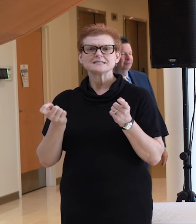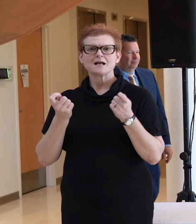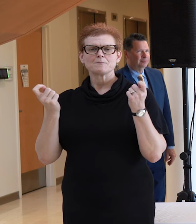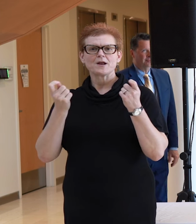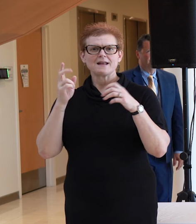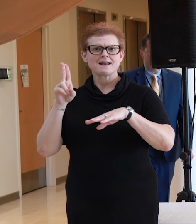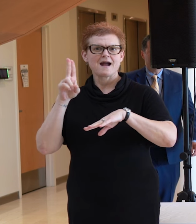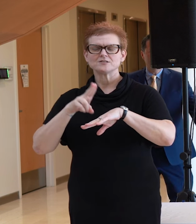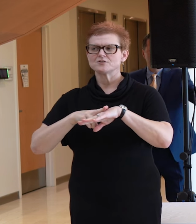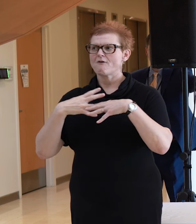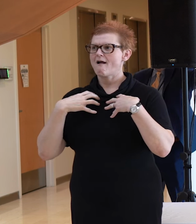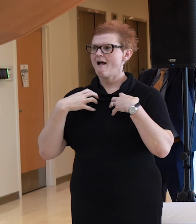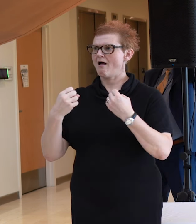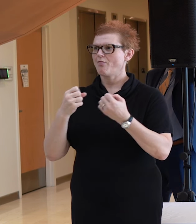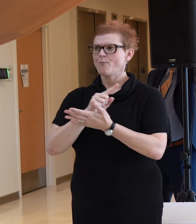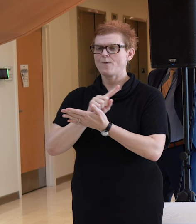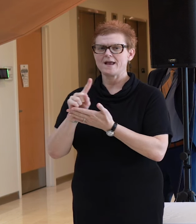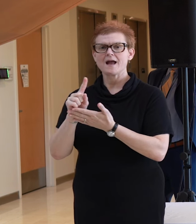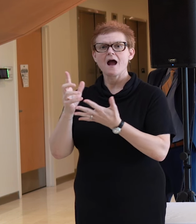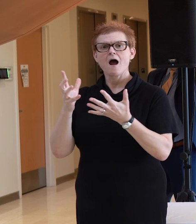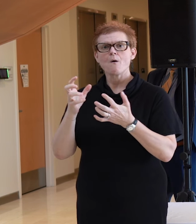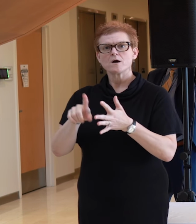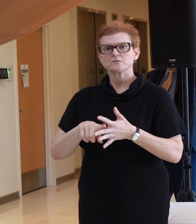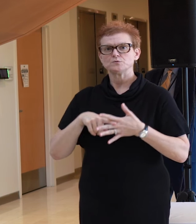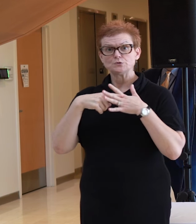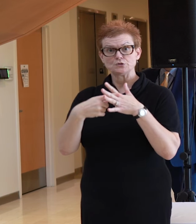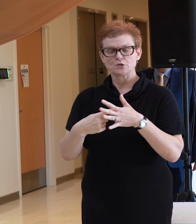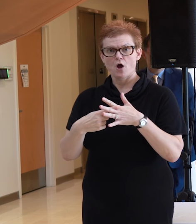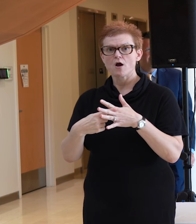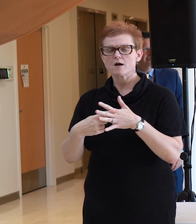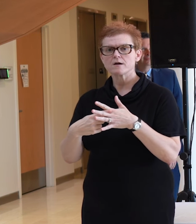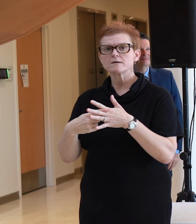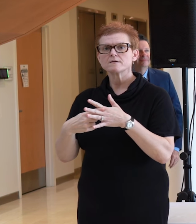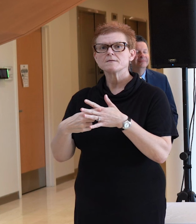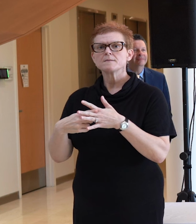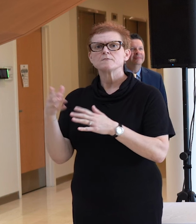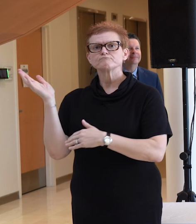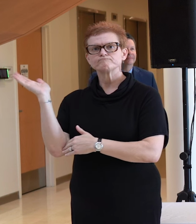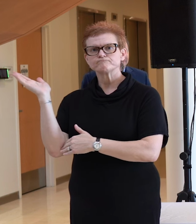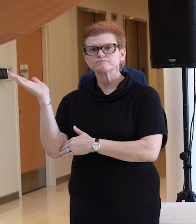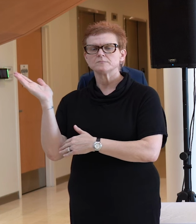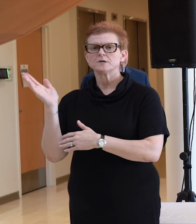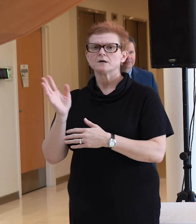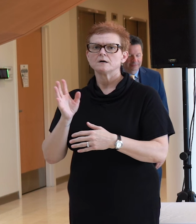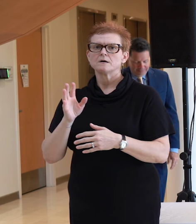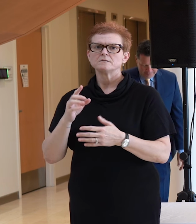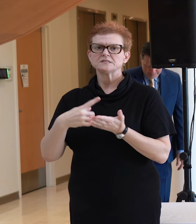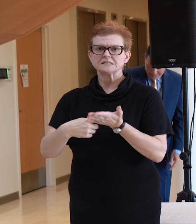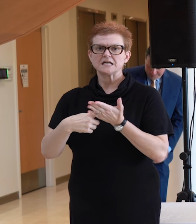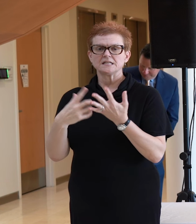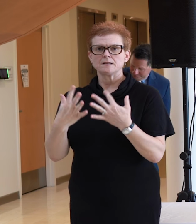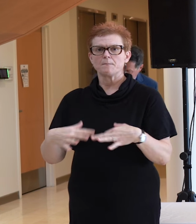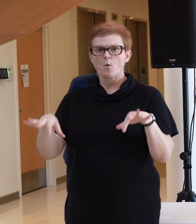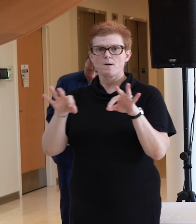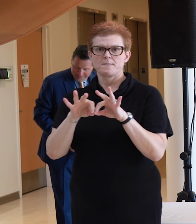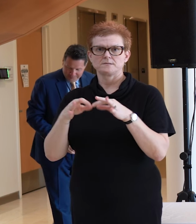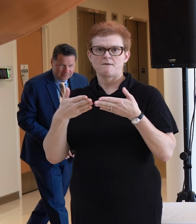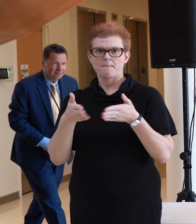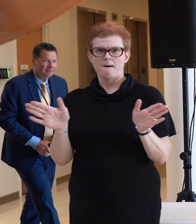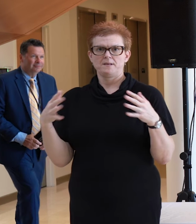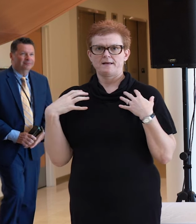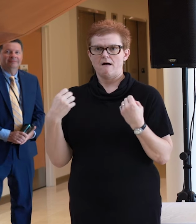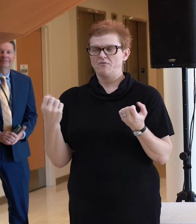Week. I want to start by talking about the importance of public health right